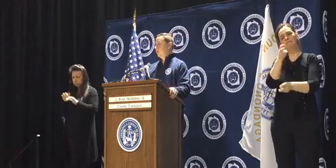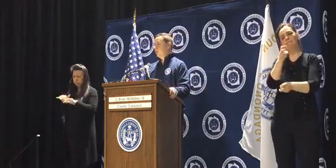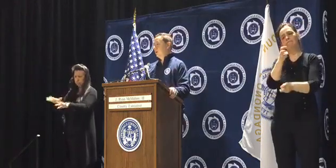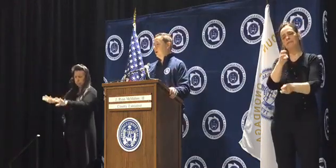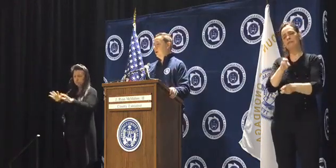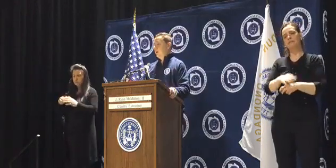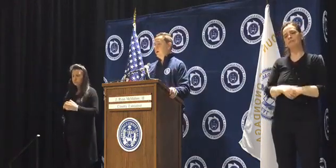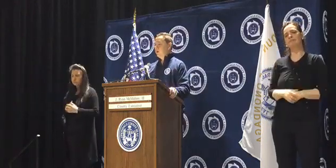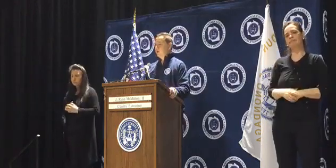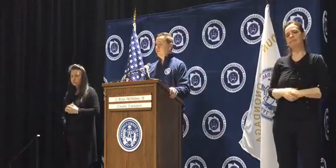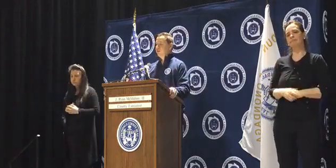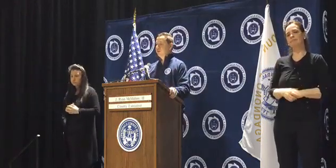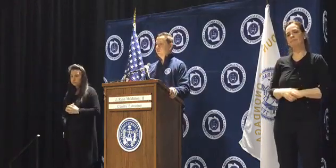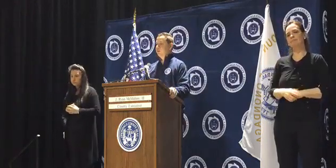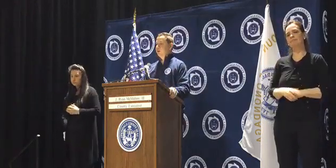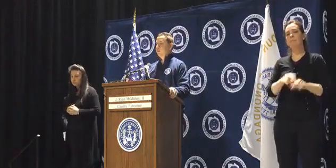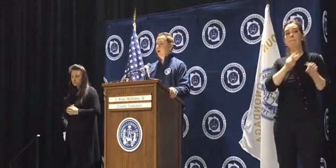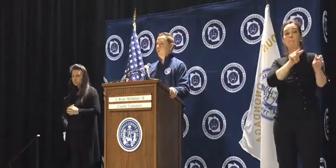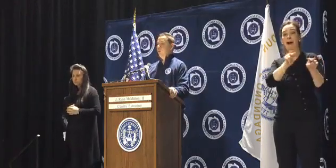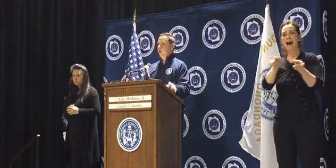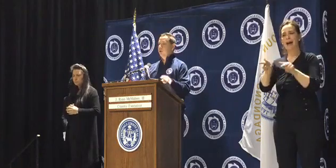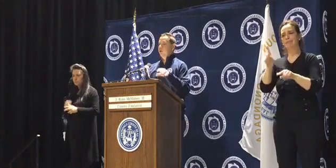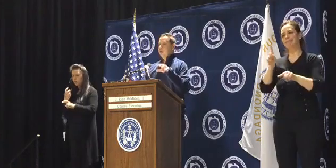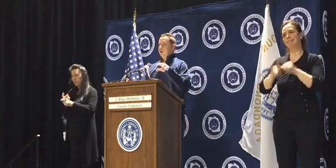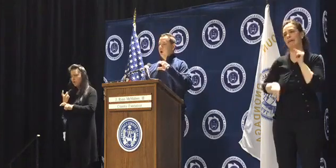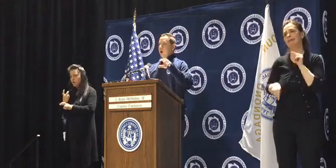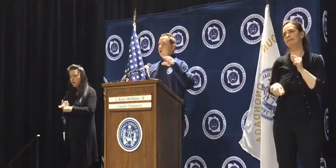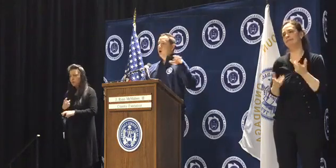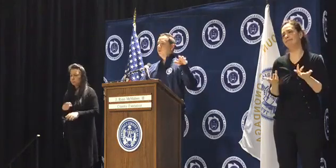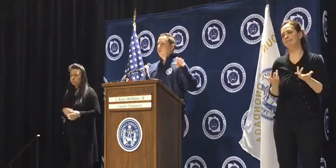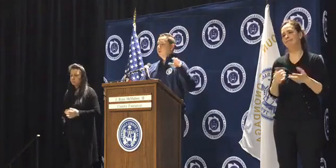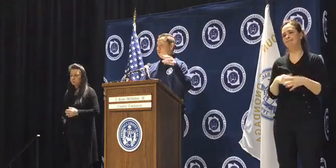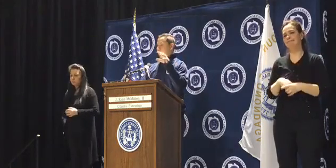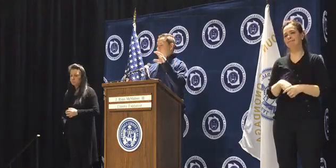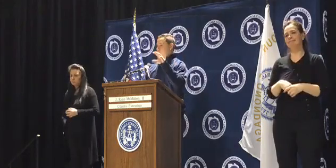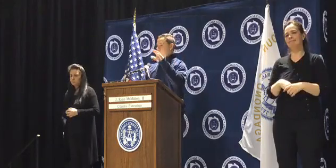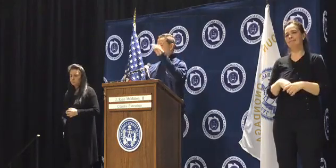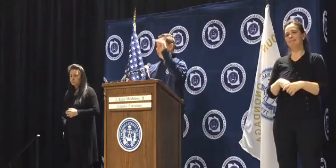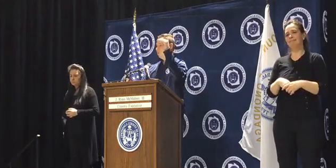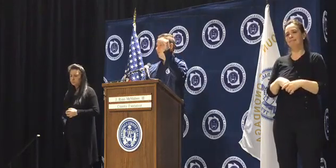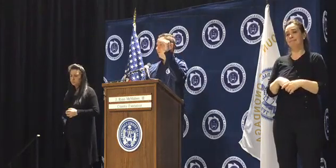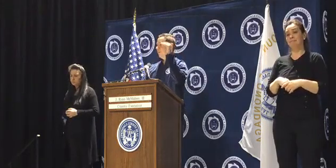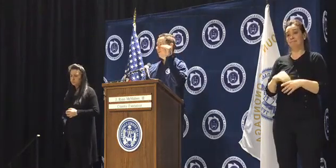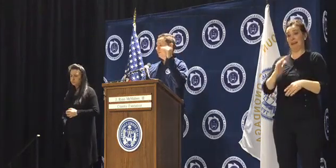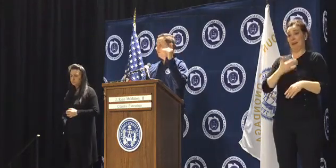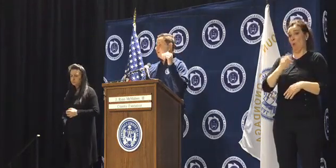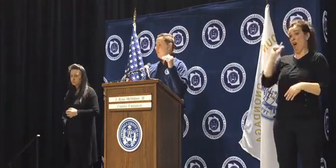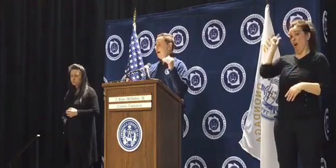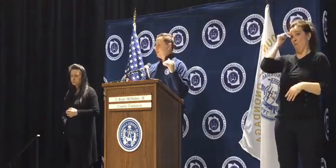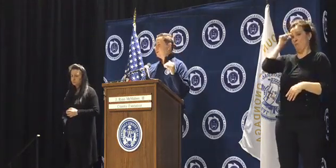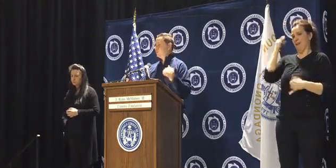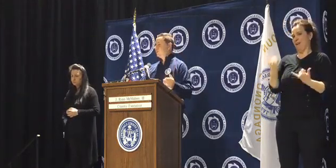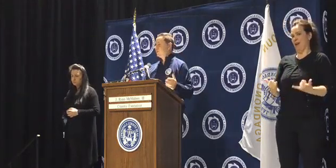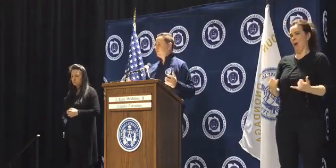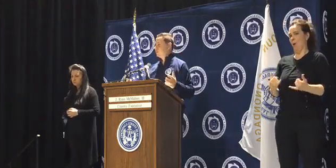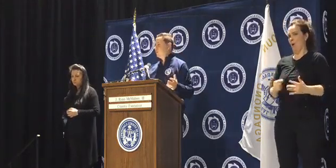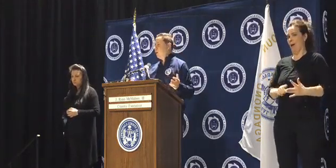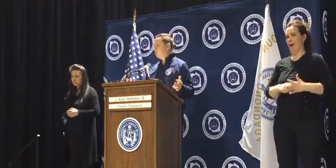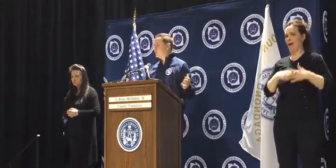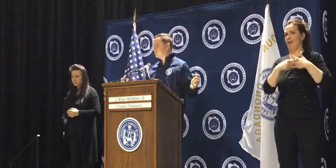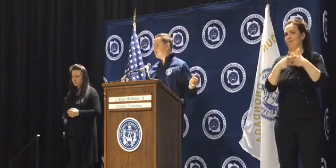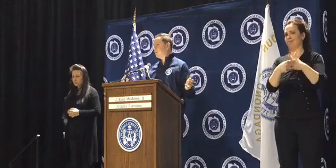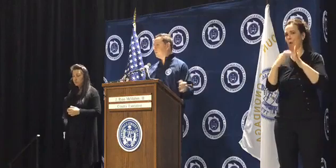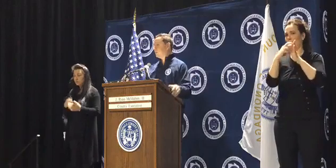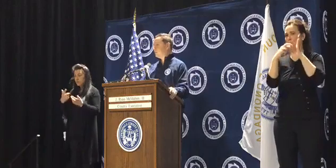to monitor, especially if you think about it. Our government is trying to implement these same policies just because it's